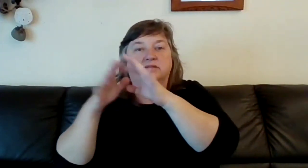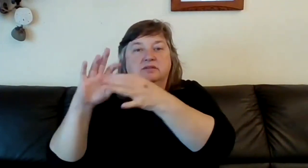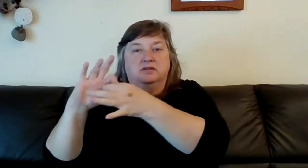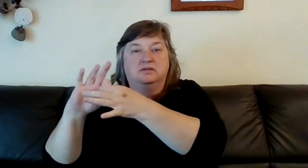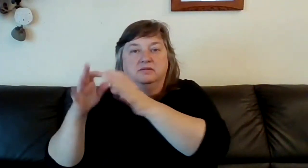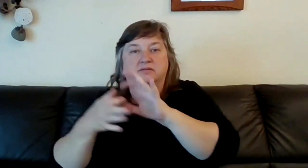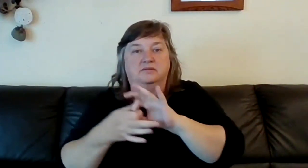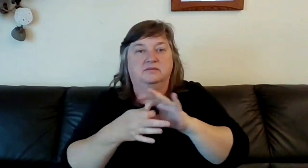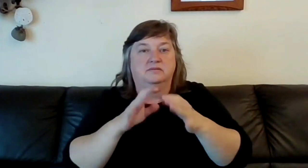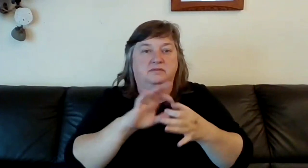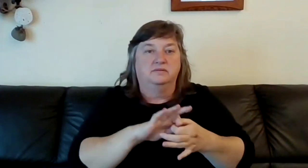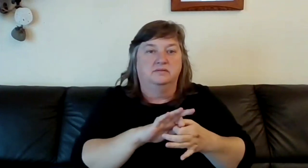Olympics.